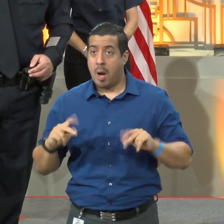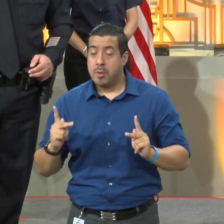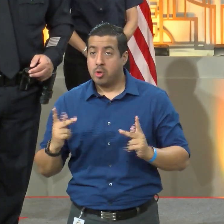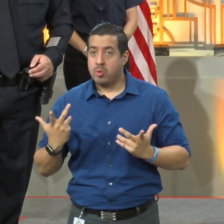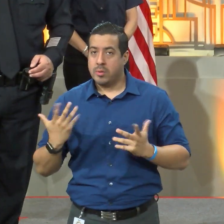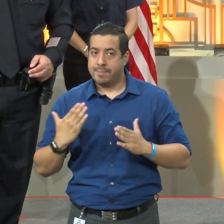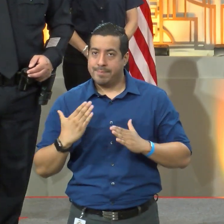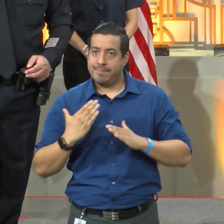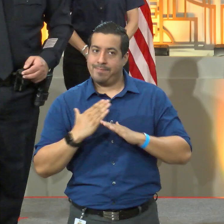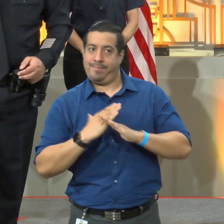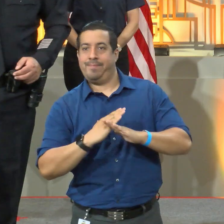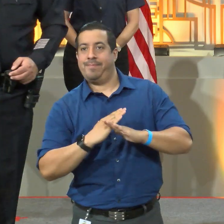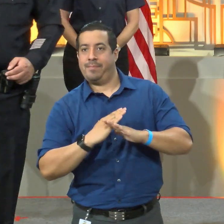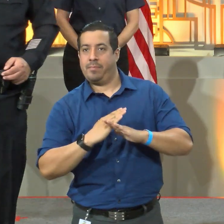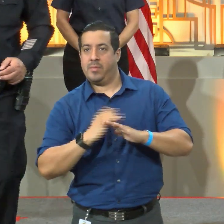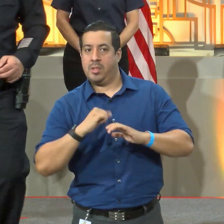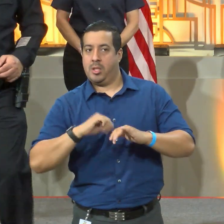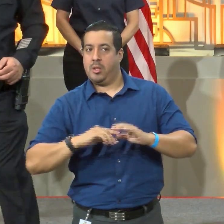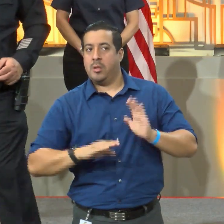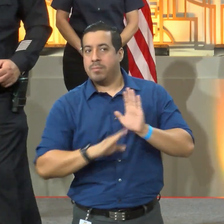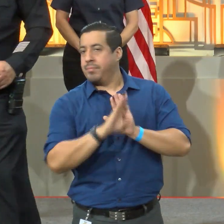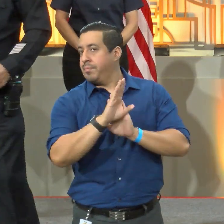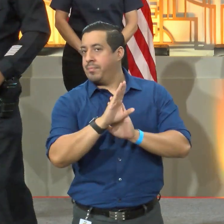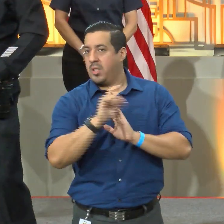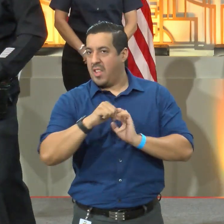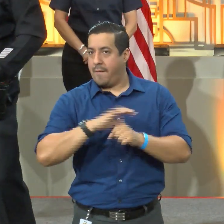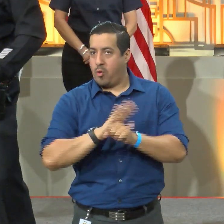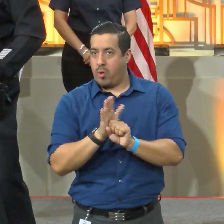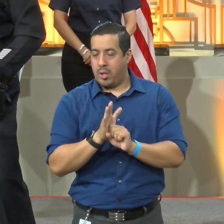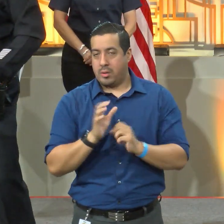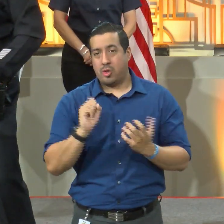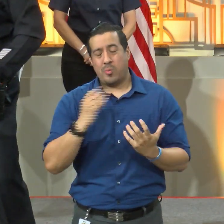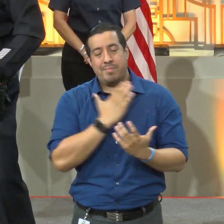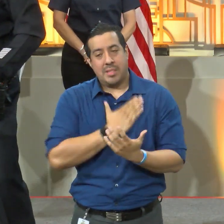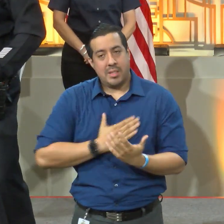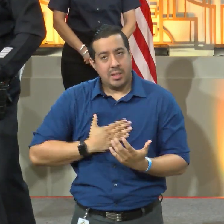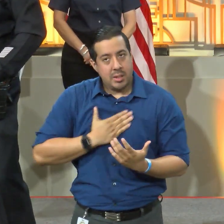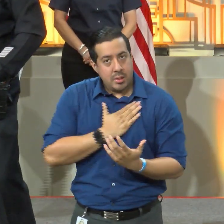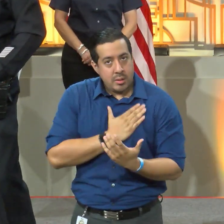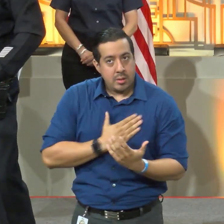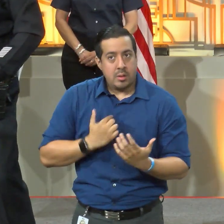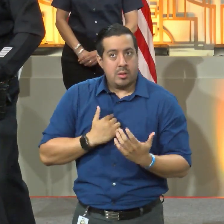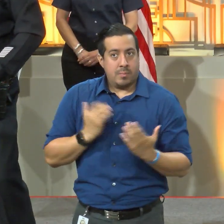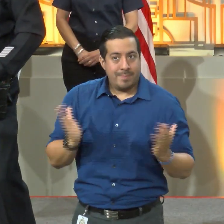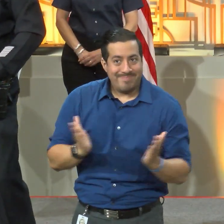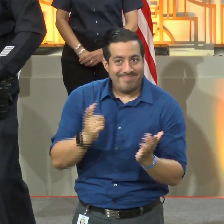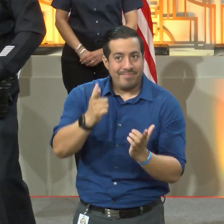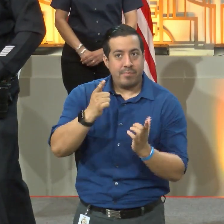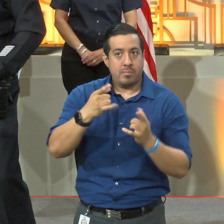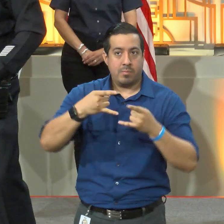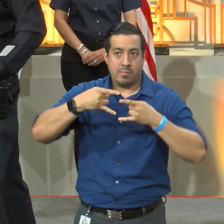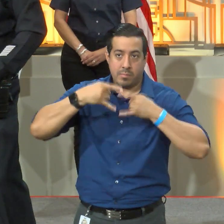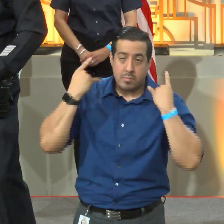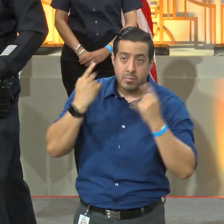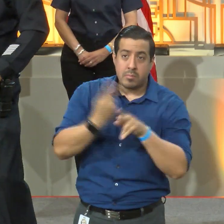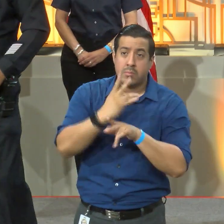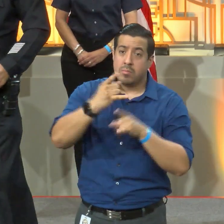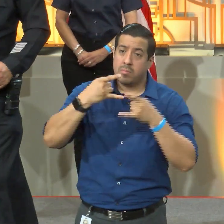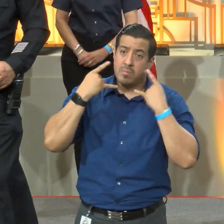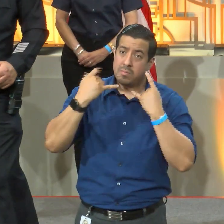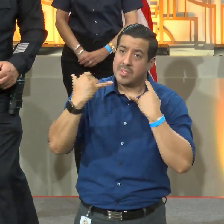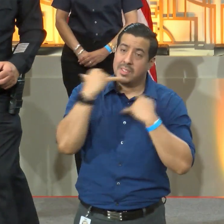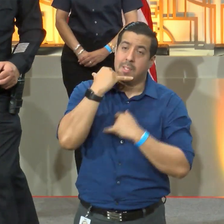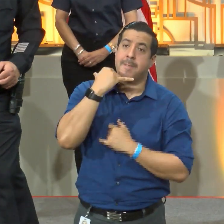blunt the progression of this virus. Please, please, I implore you to put your masks on and to keep them